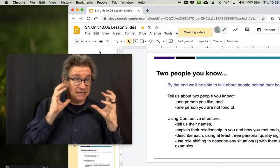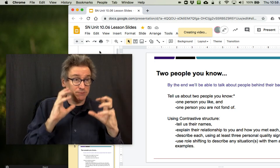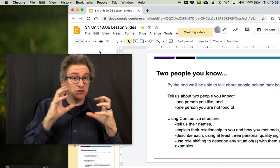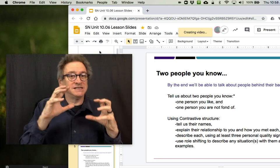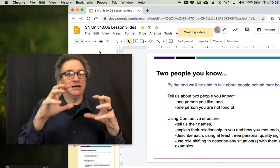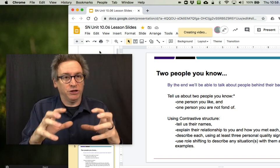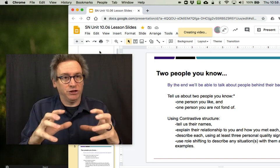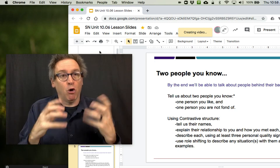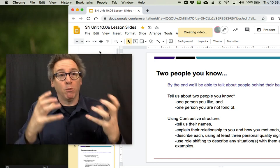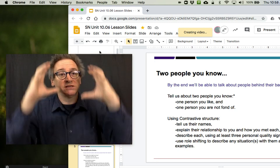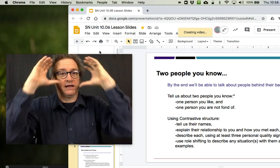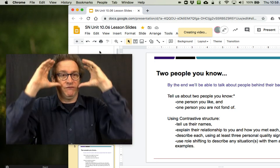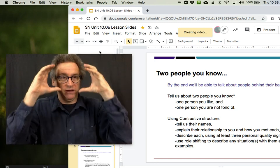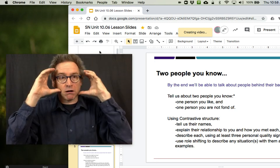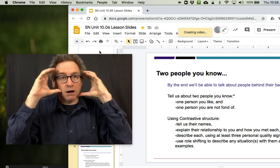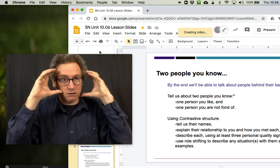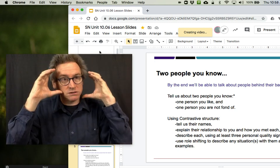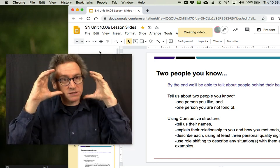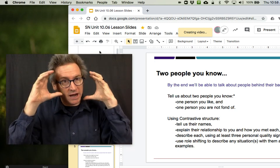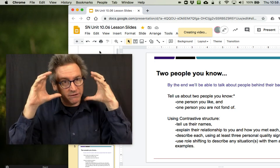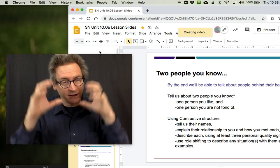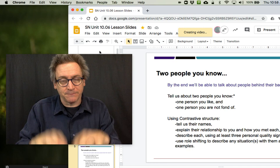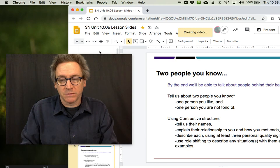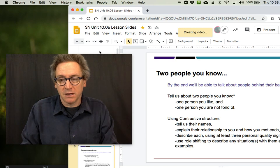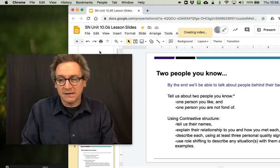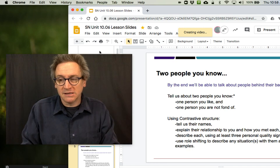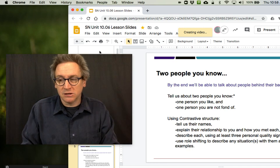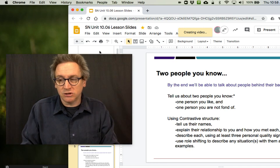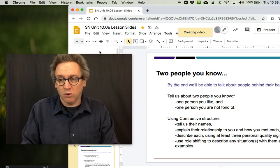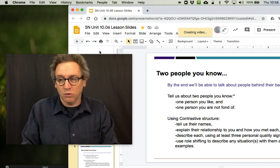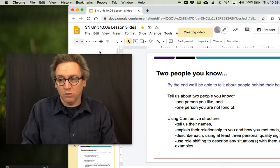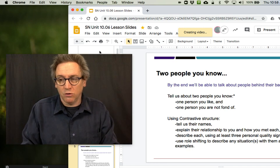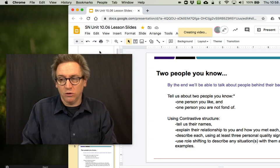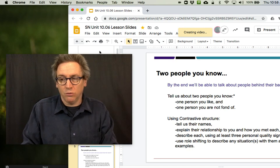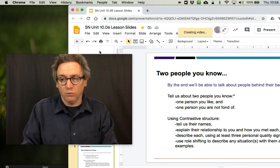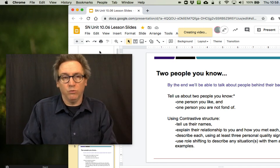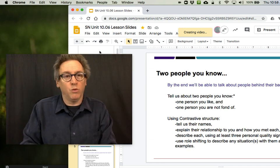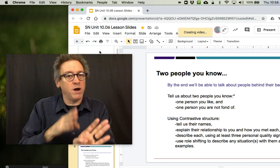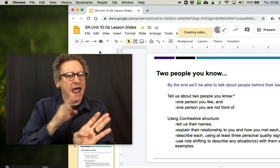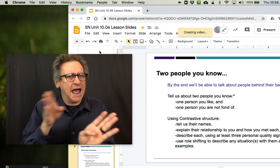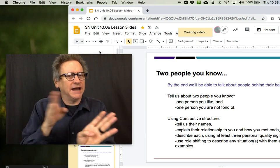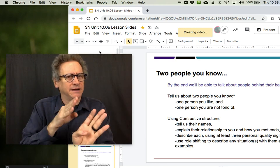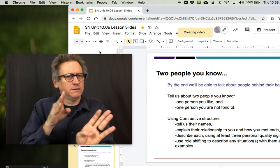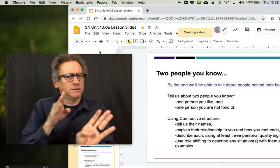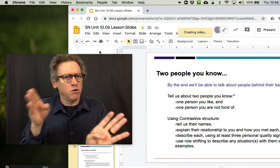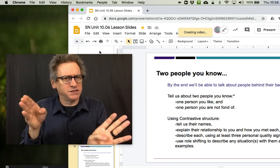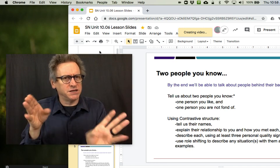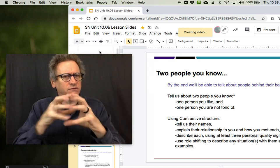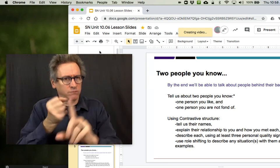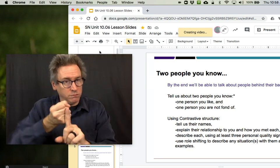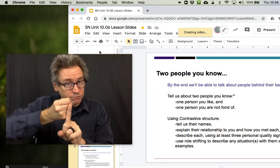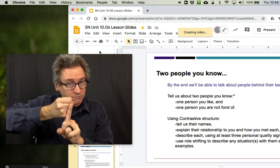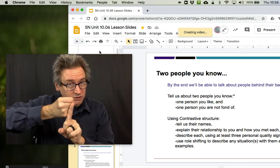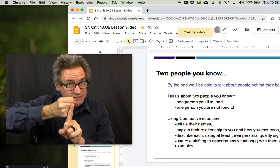is experiencing it with you, almost like VR goggles kind of thing. So we want to add more